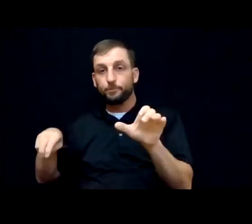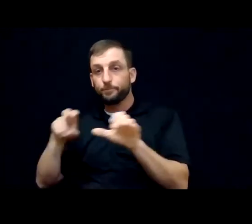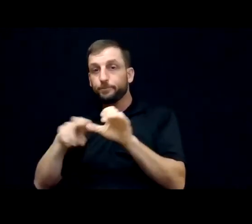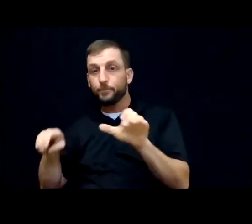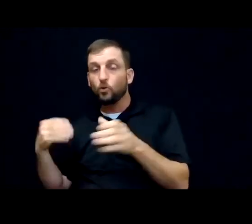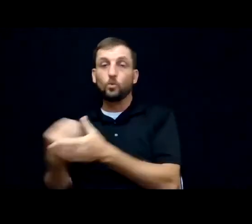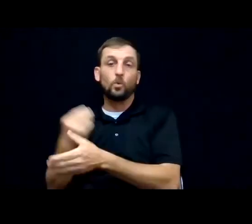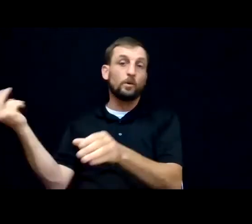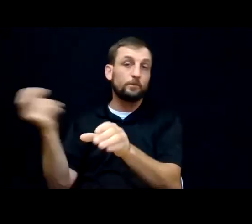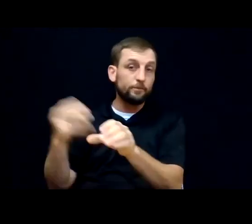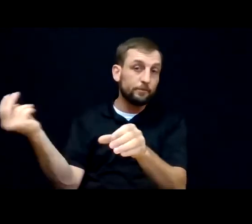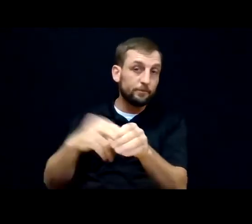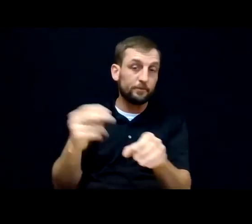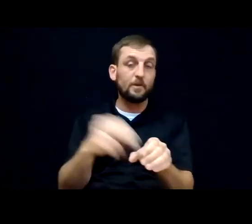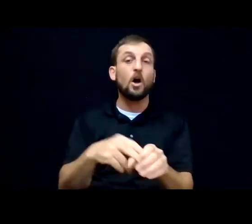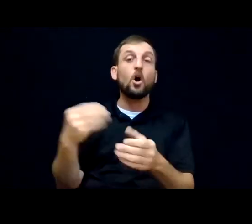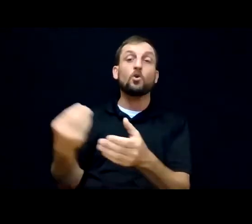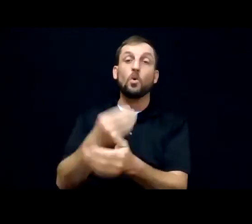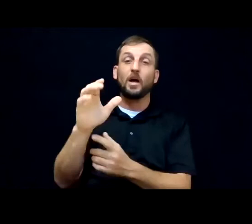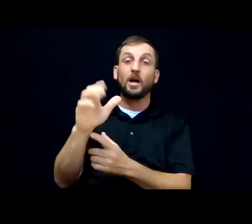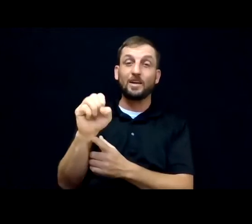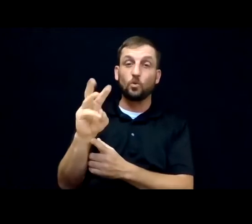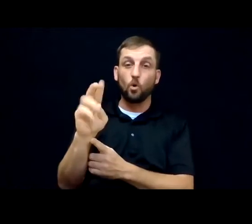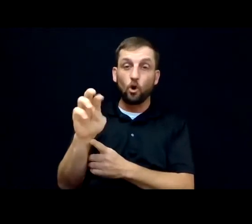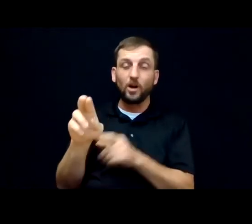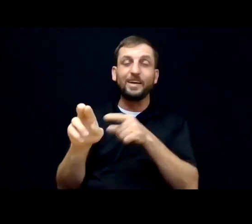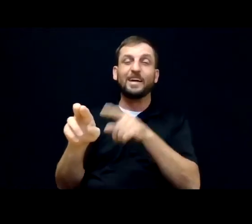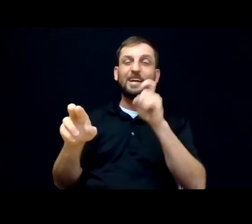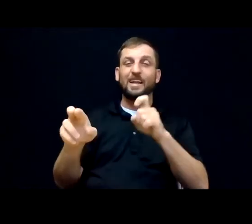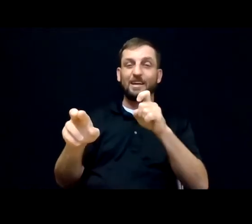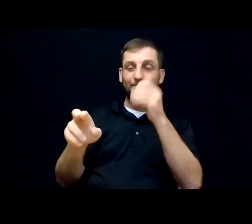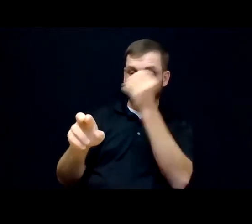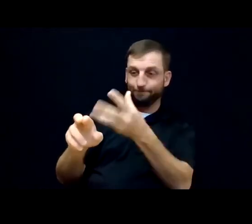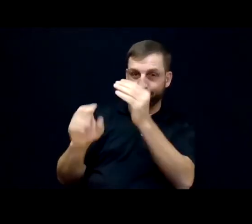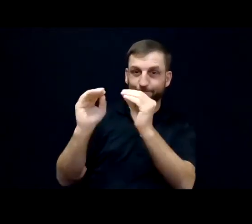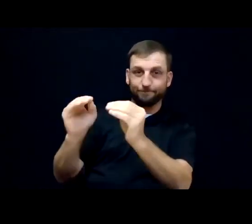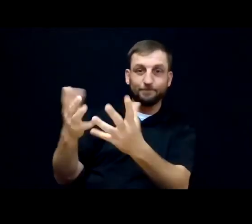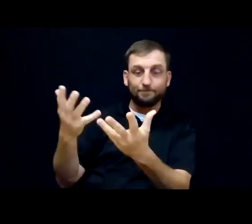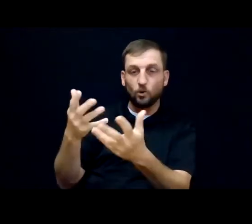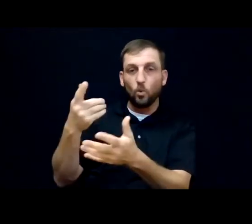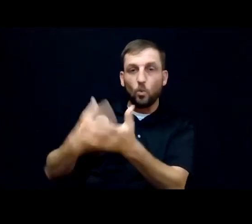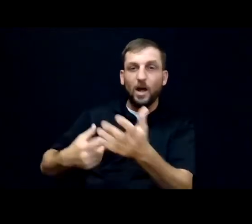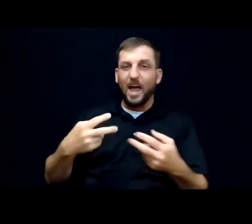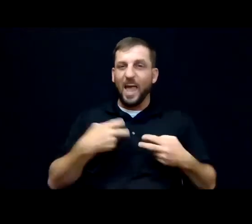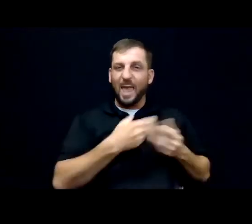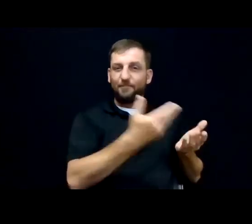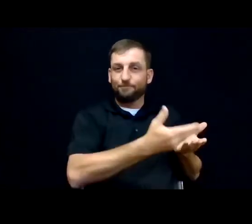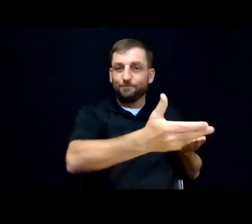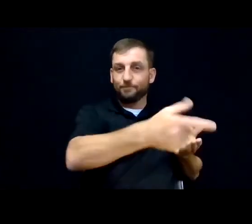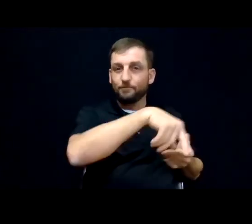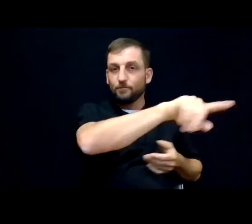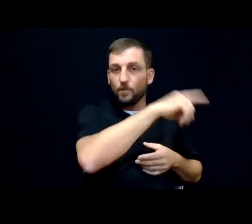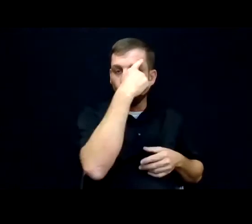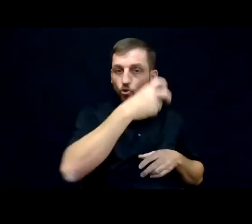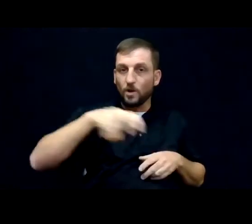have new caseworkers that come in, they need to be acclimated to the available transportation resources that we have. And so